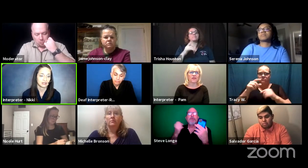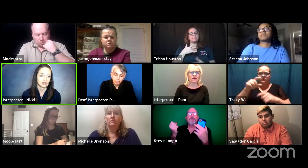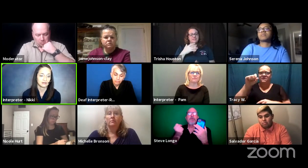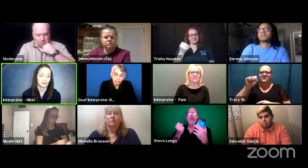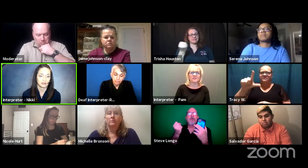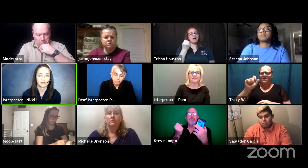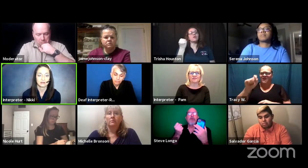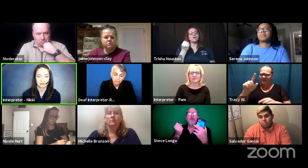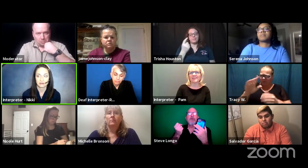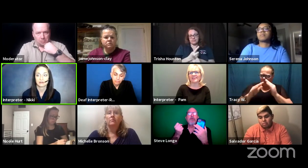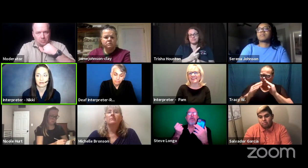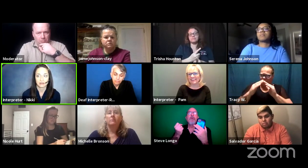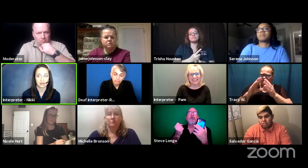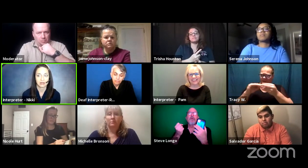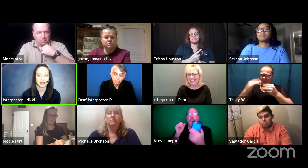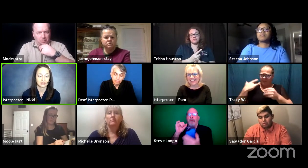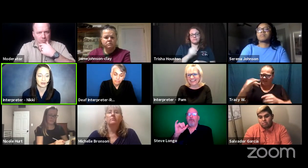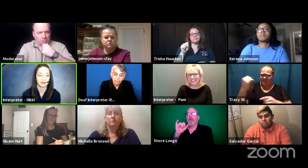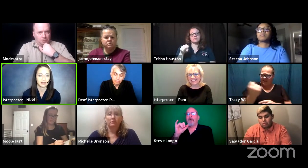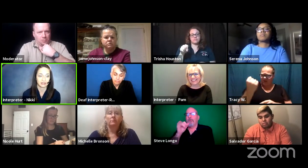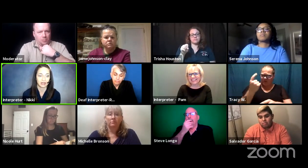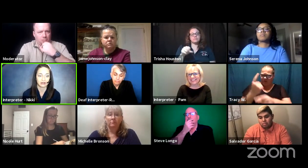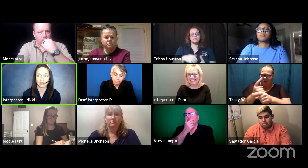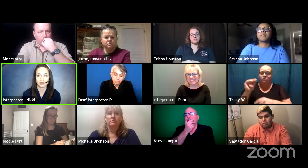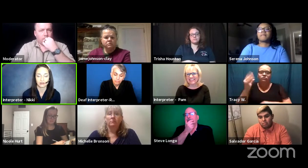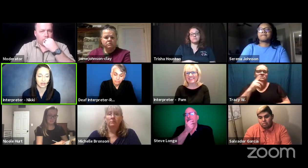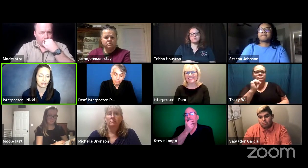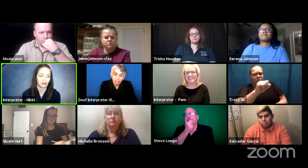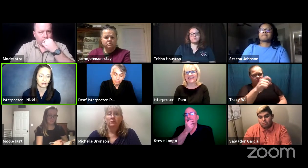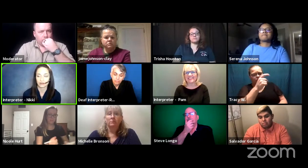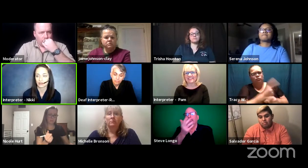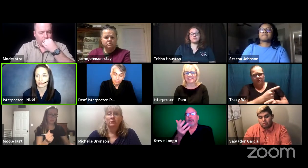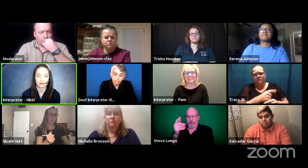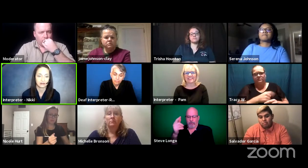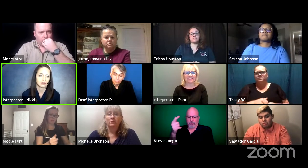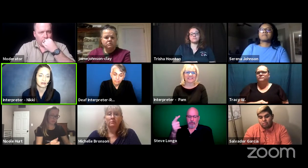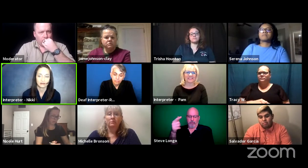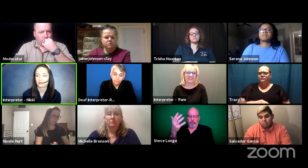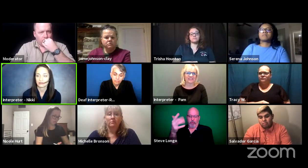Community comments has to be on the Saturday. Okay. Yes.